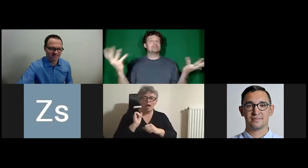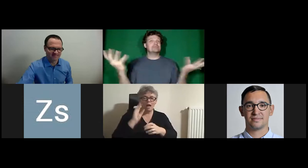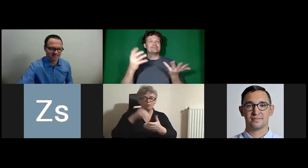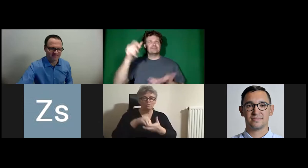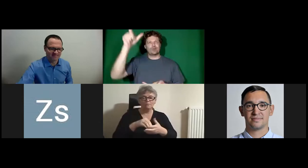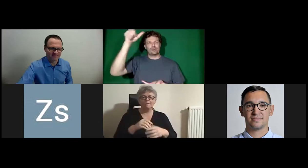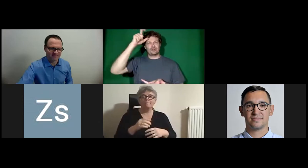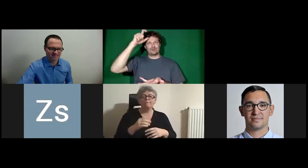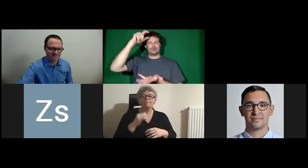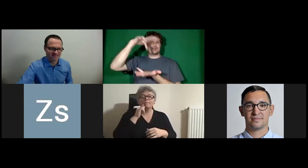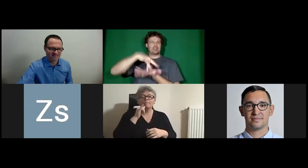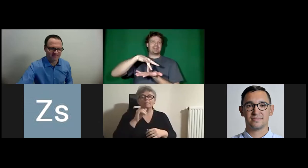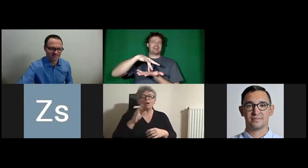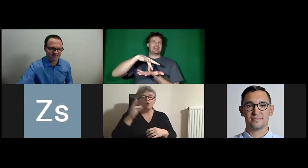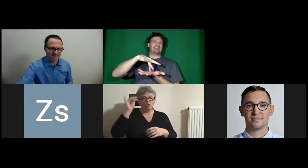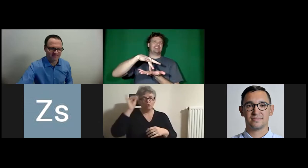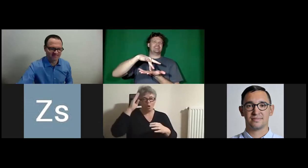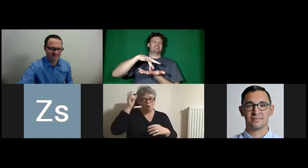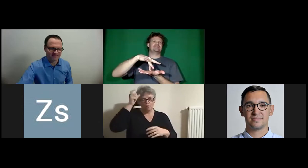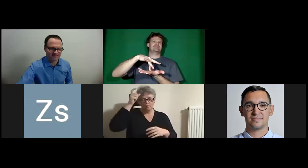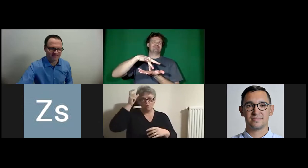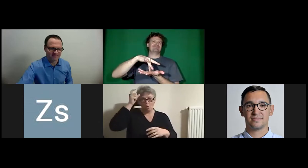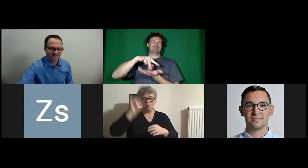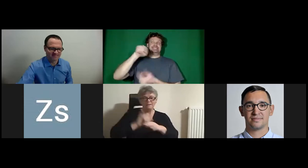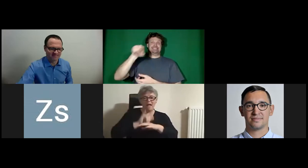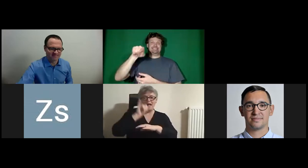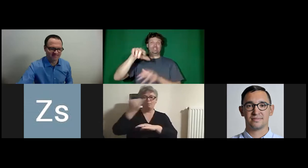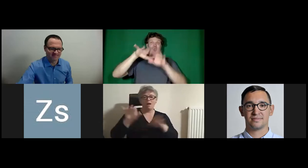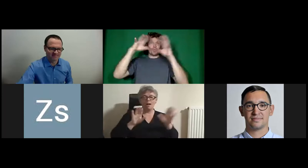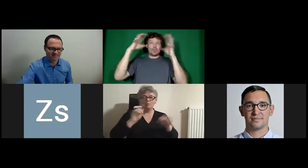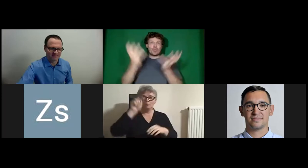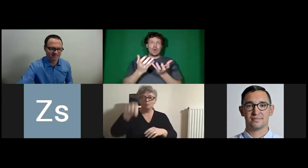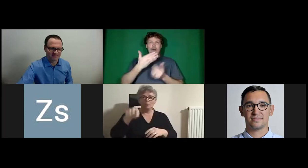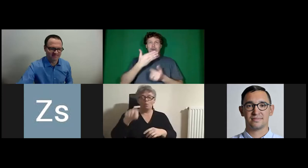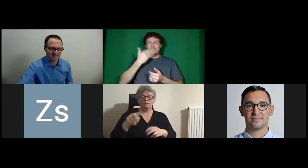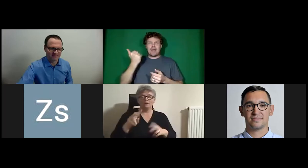World Champions, and that was in Turkey.